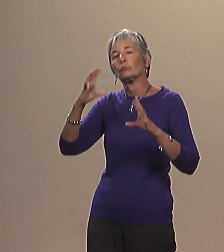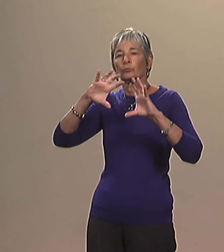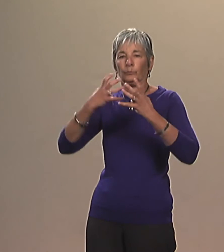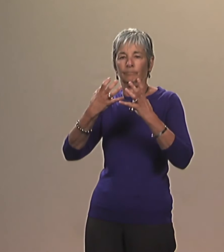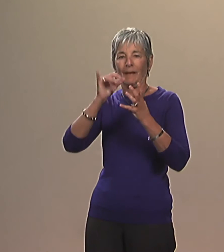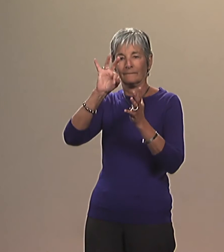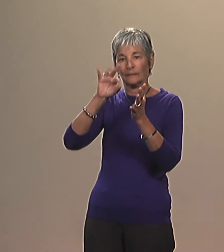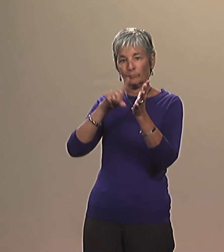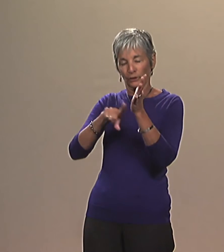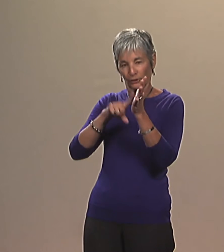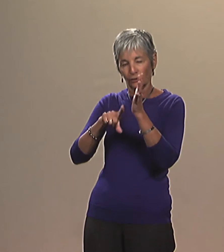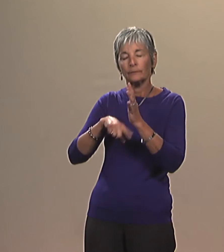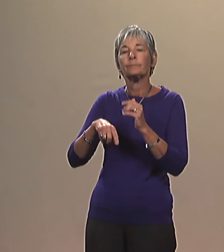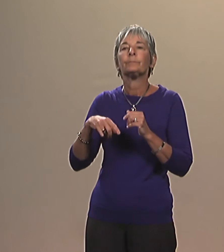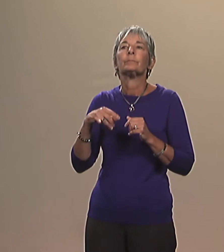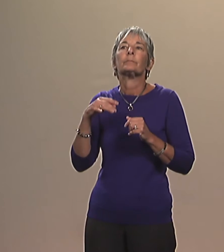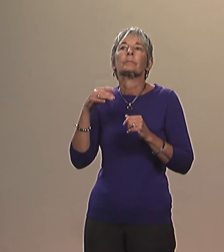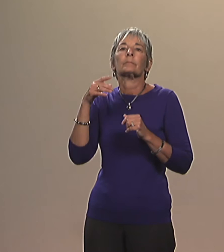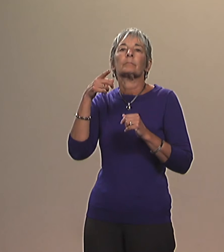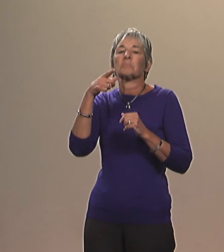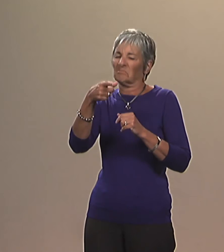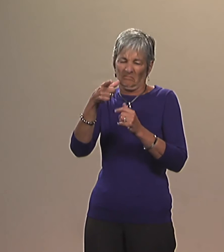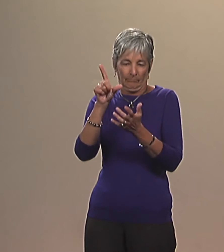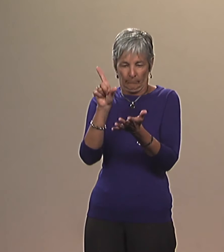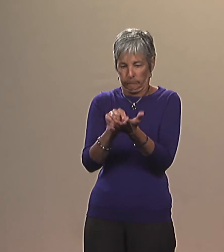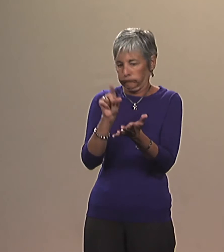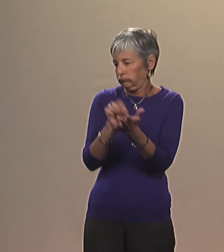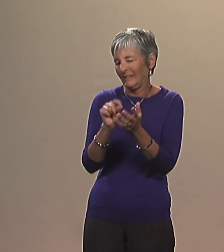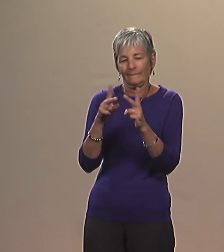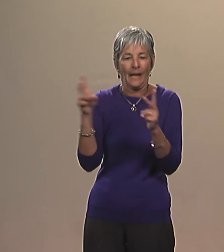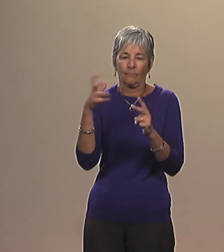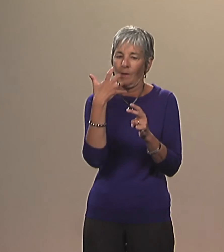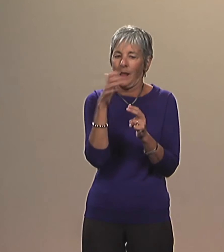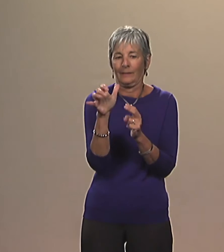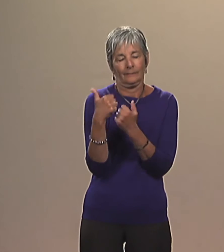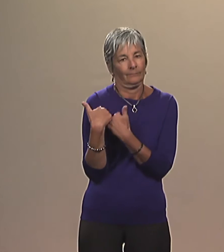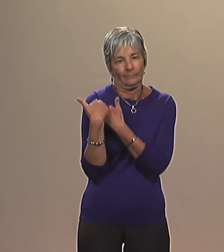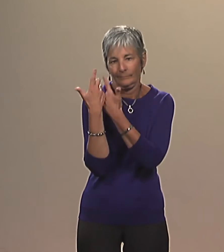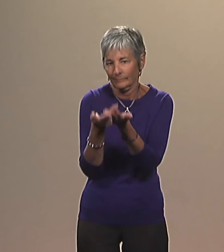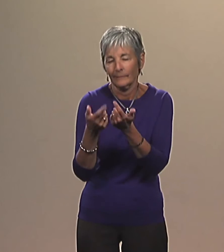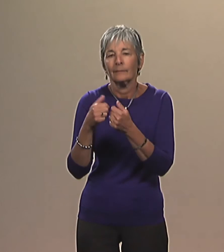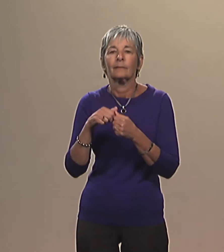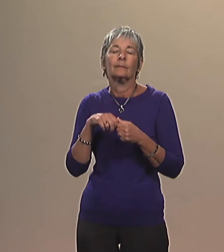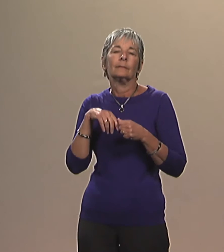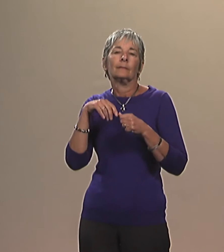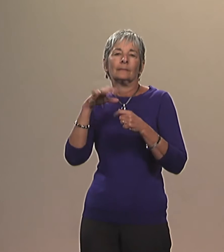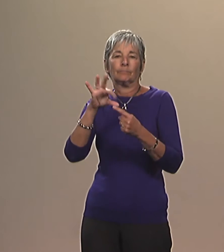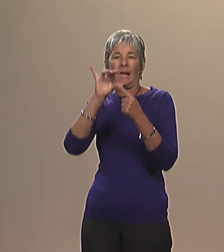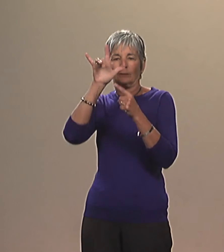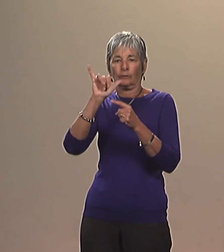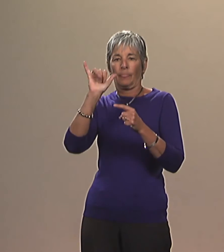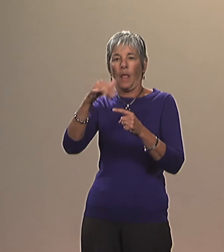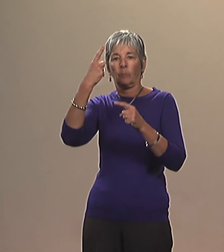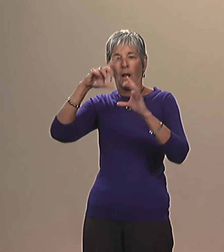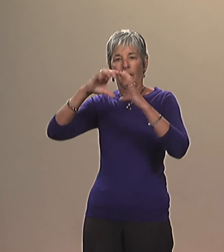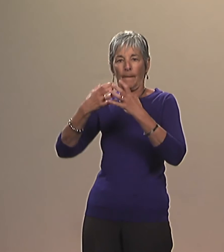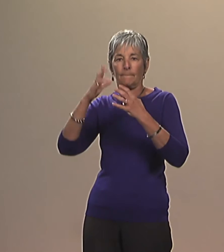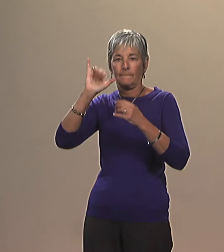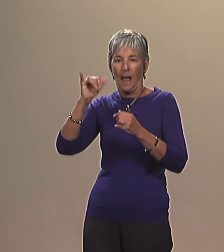Another good body of research, which has been very hot since 2012, is by Humphreys.